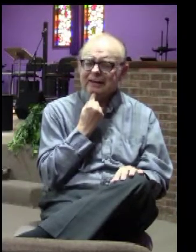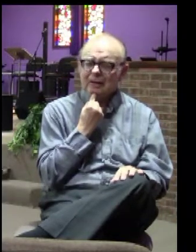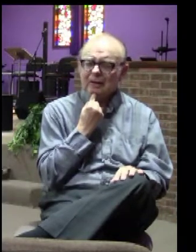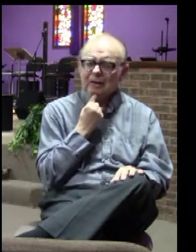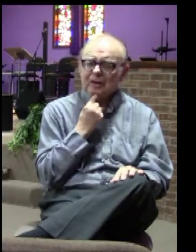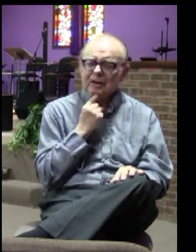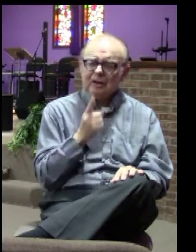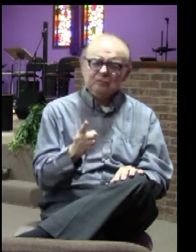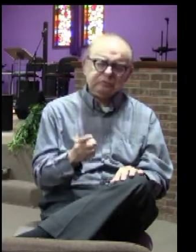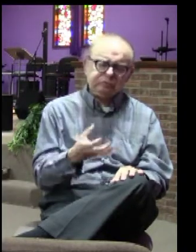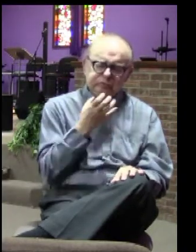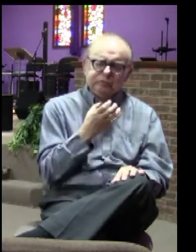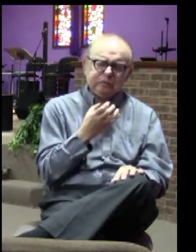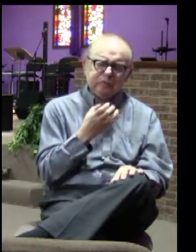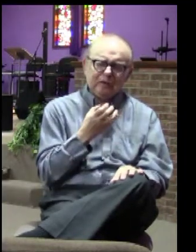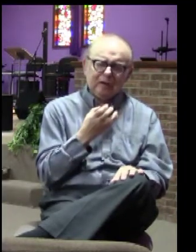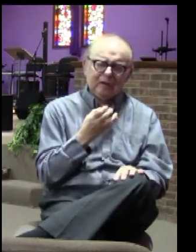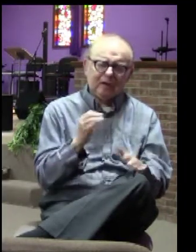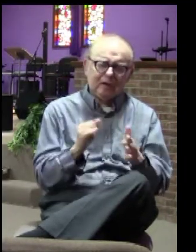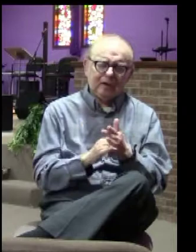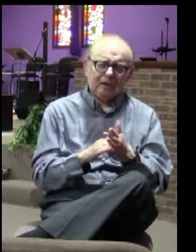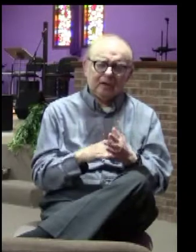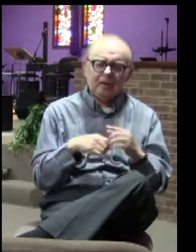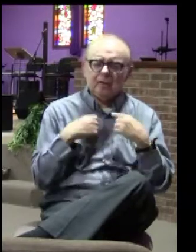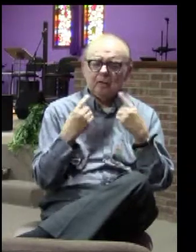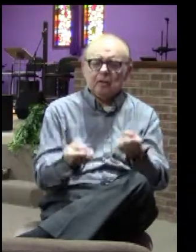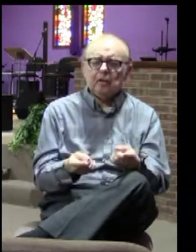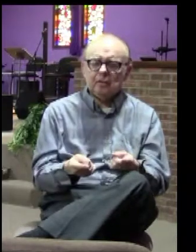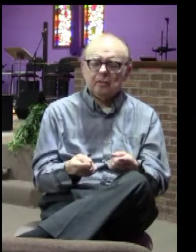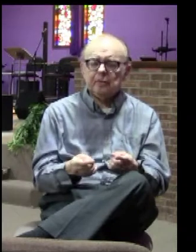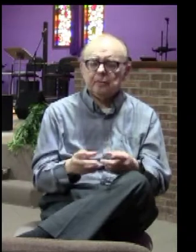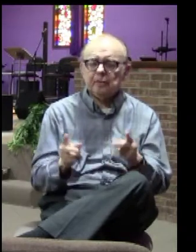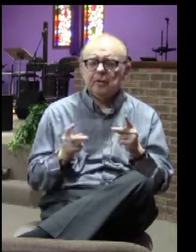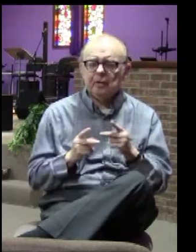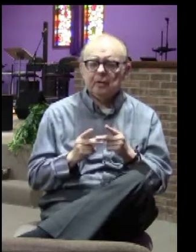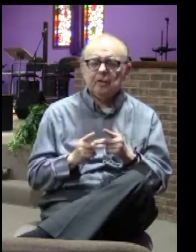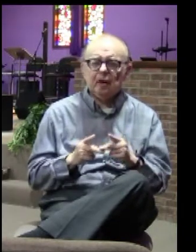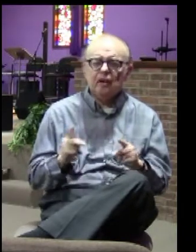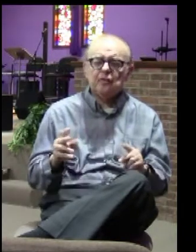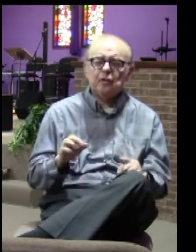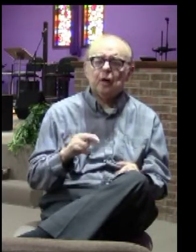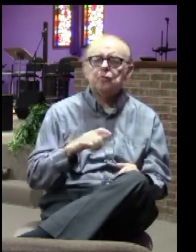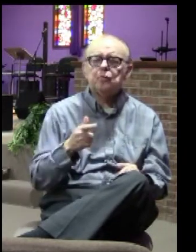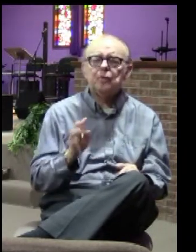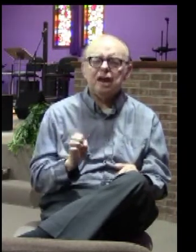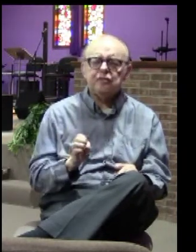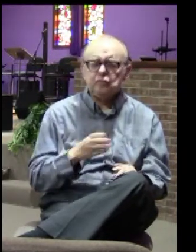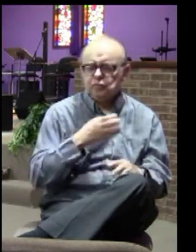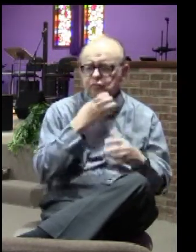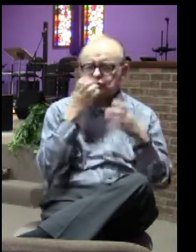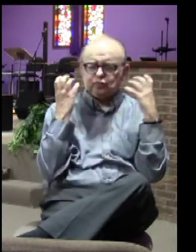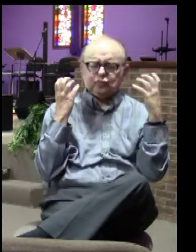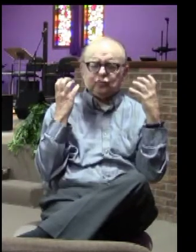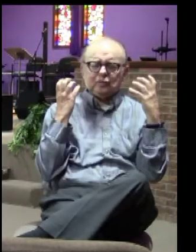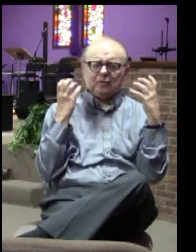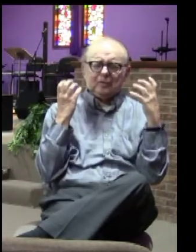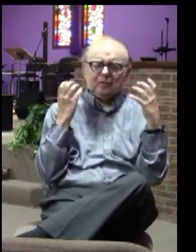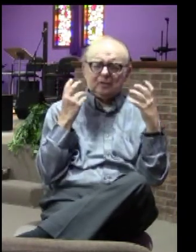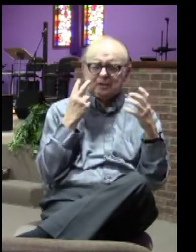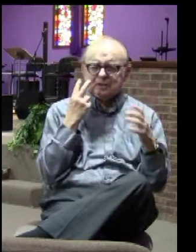and so angry that then he goes into this point of rage. You